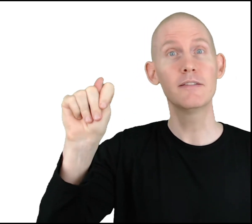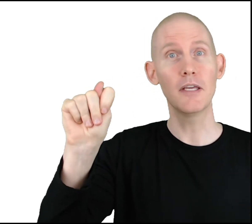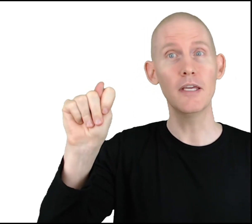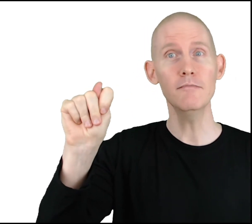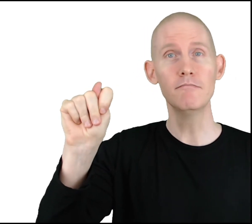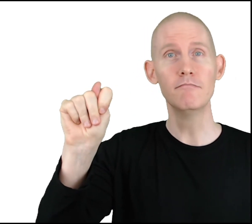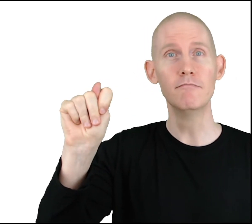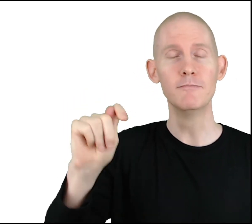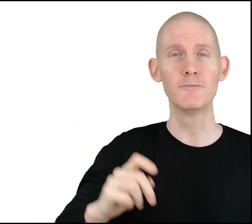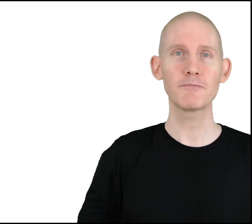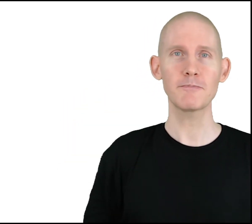T.